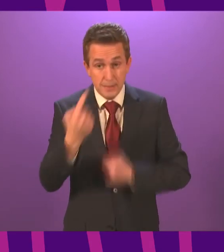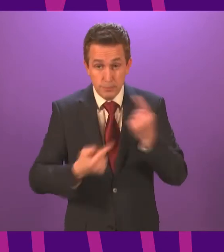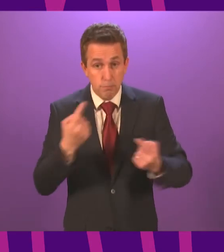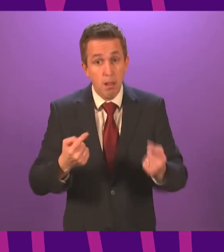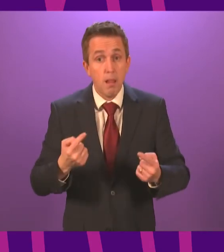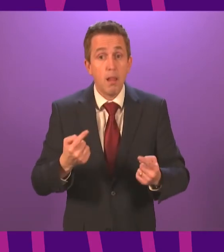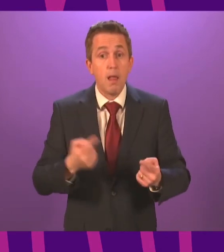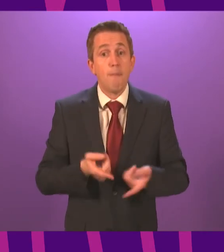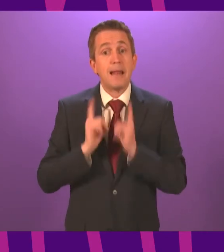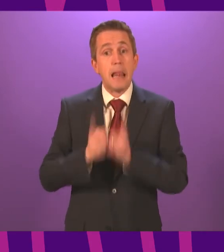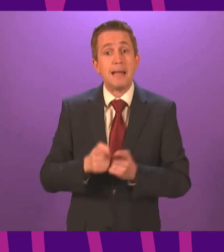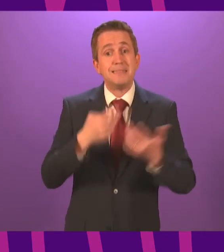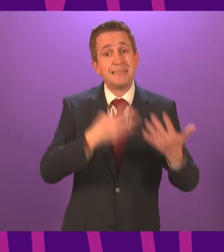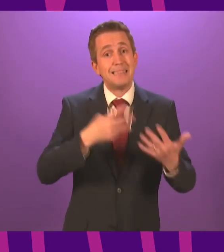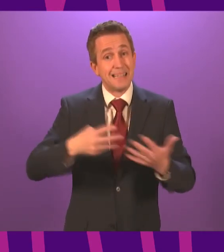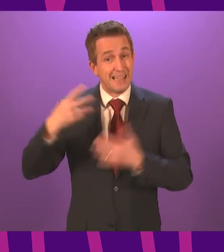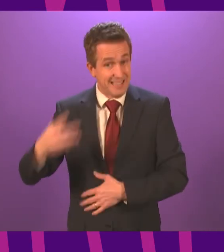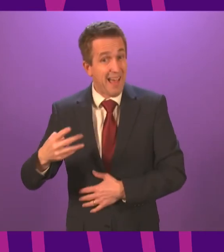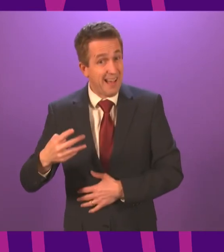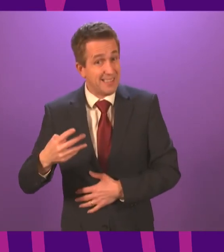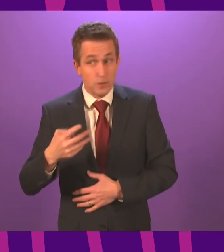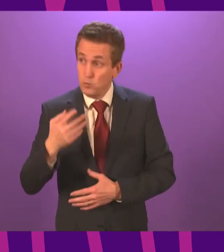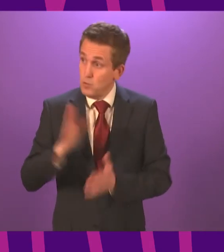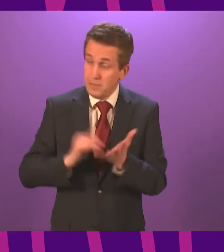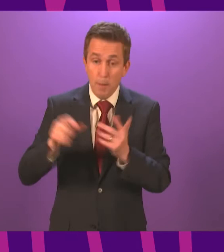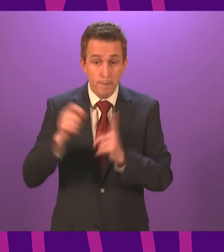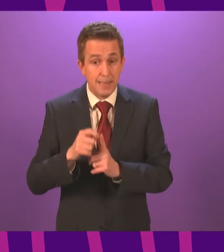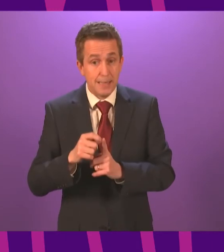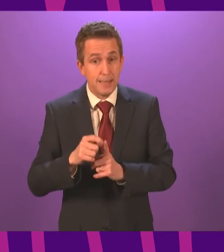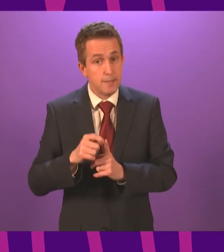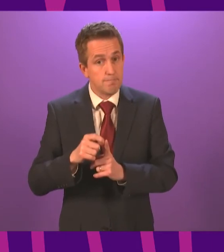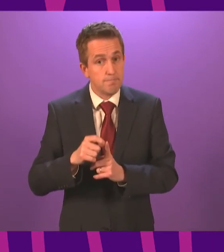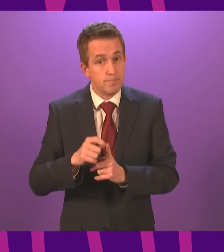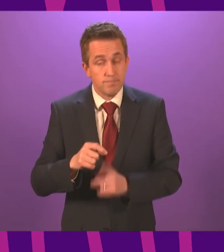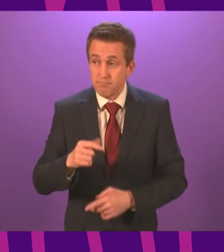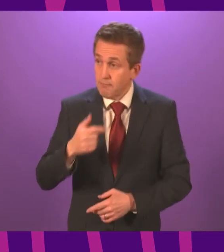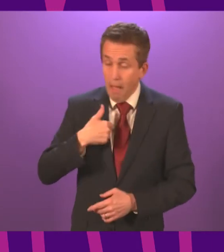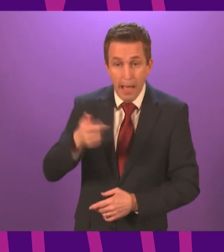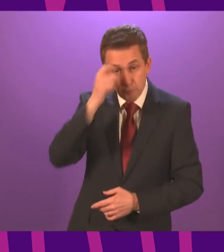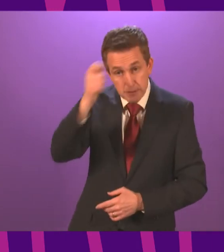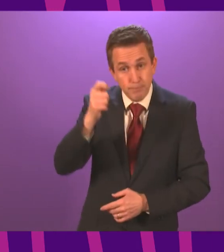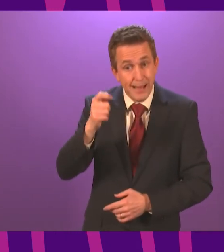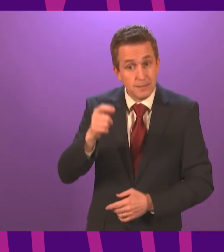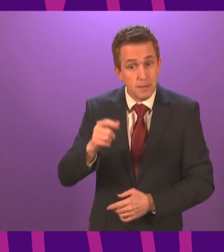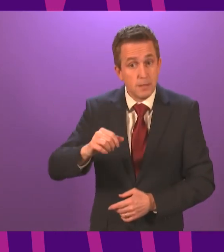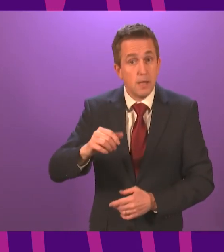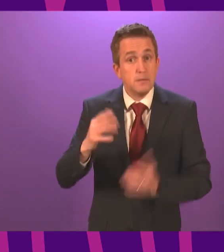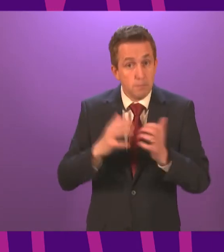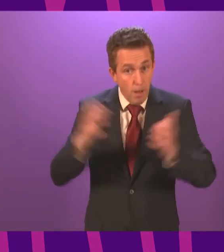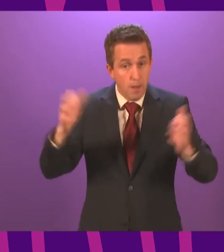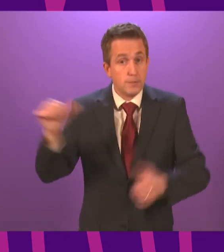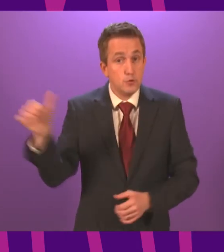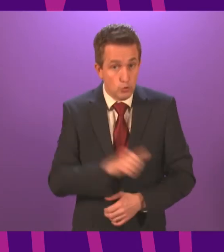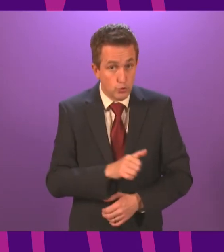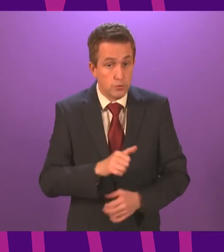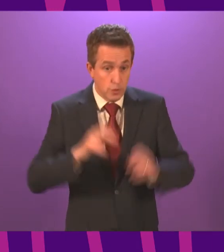since 1999, I very much respect and uphold the right of Parliament to scrutinise government and to